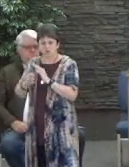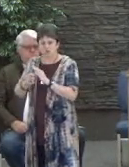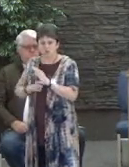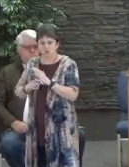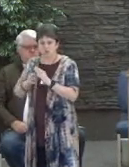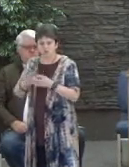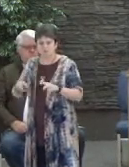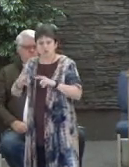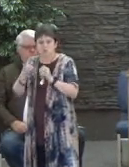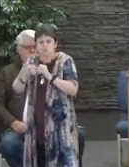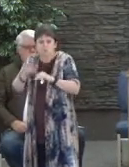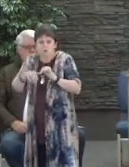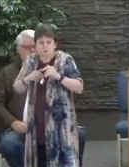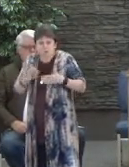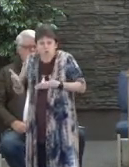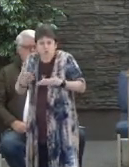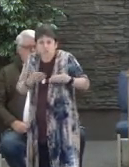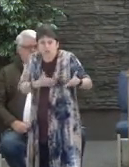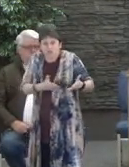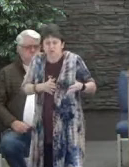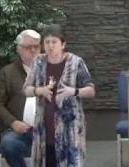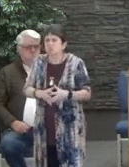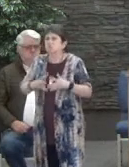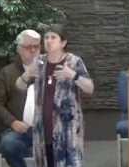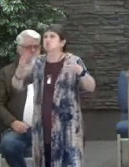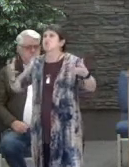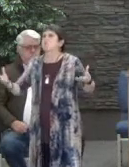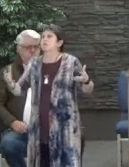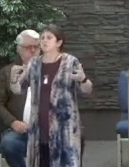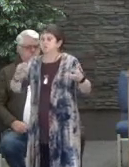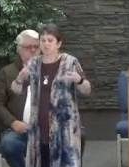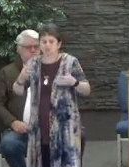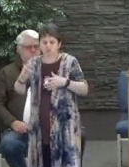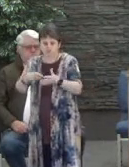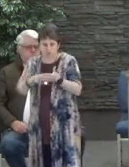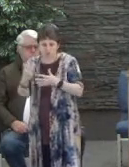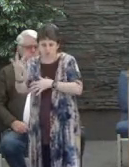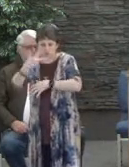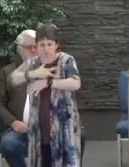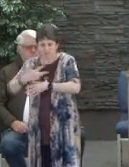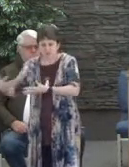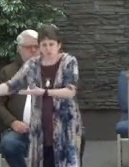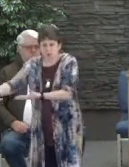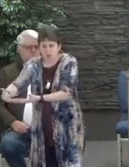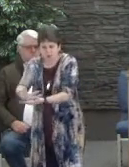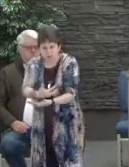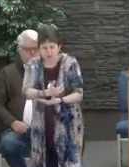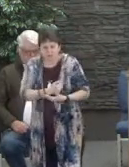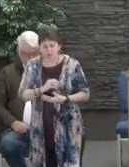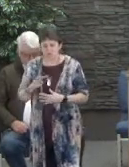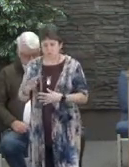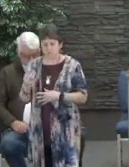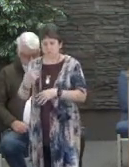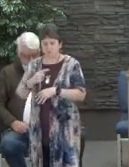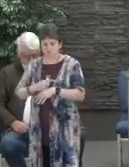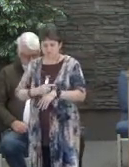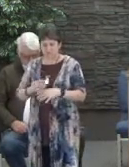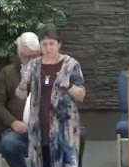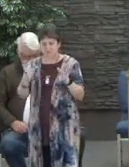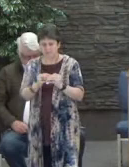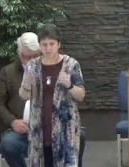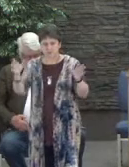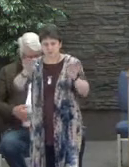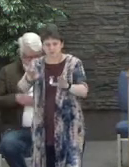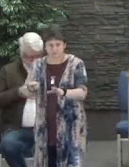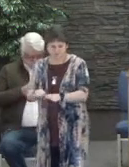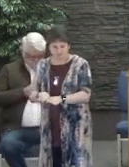value, more than they could take away. There was so much plunder that it took 3 days to collect it. On the fourth day, they assembled in the valley